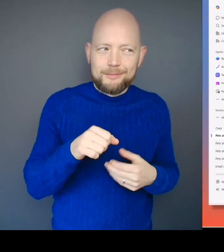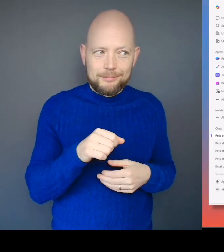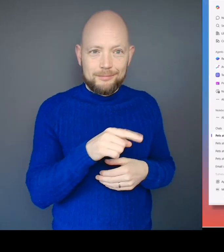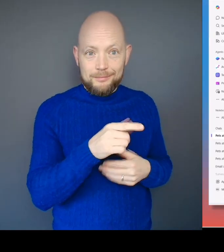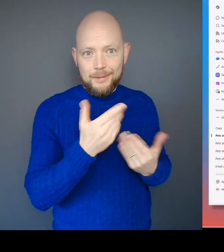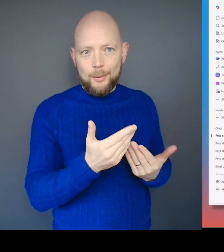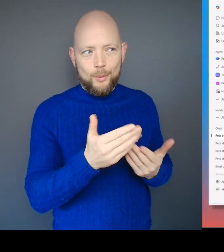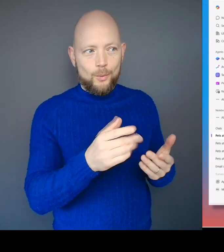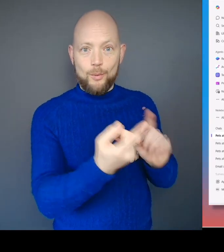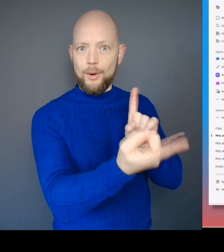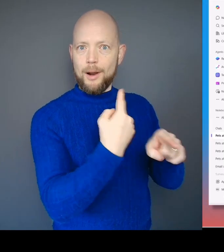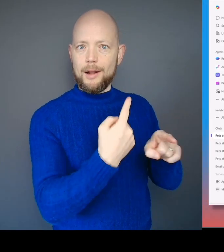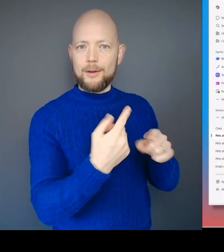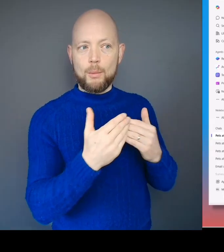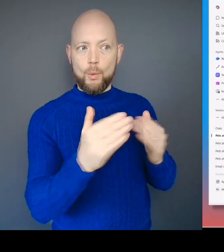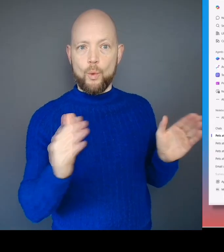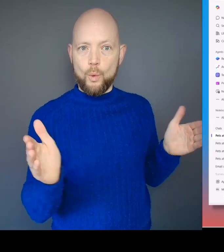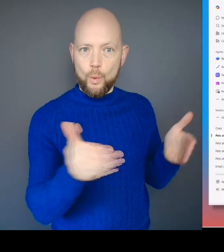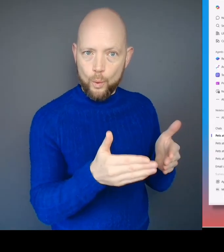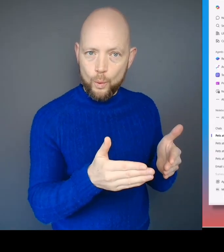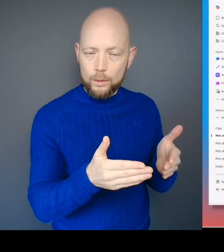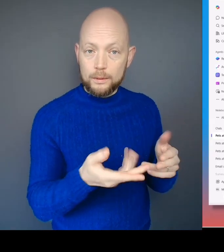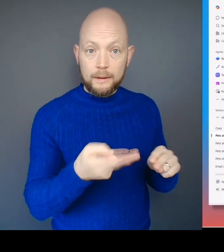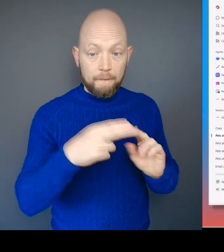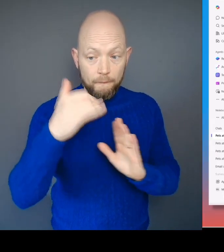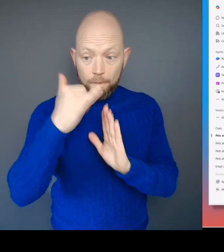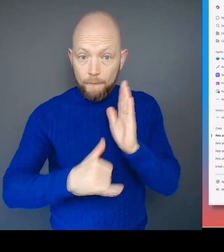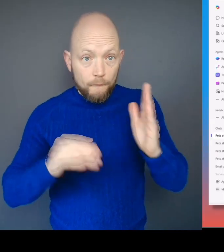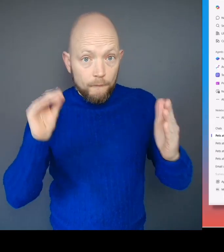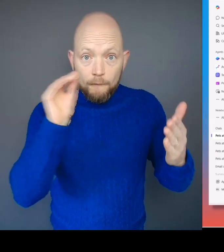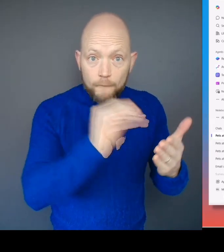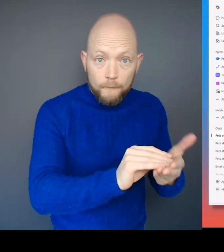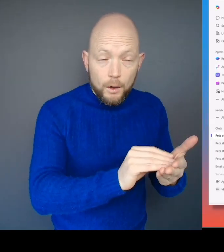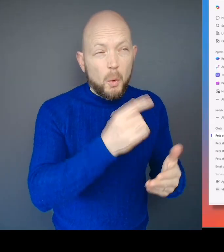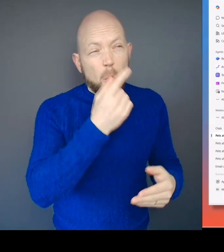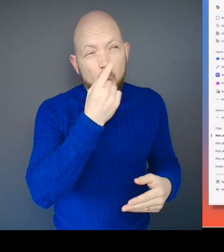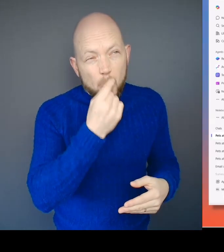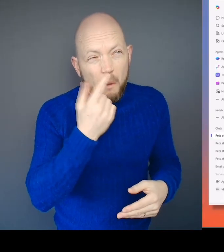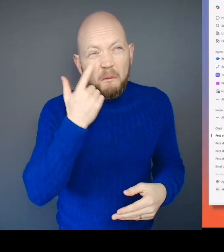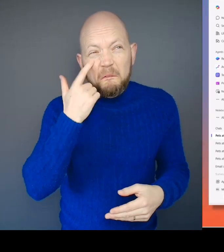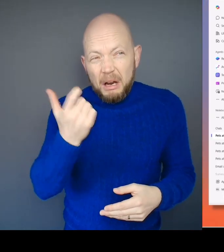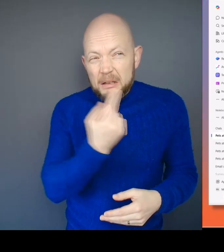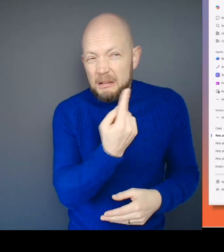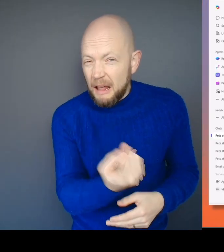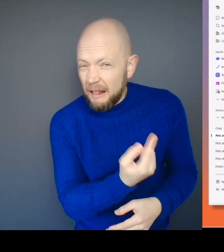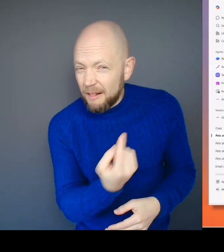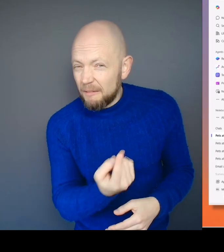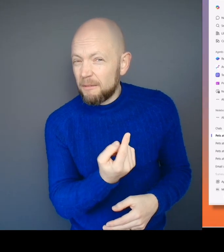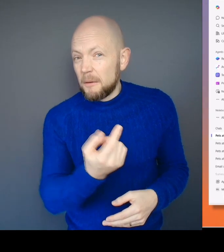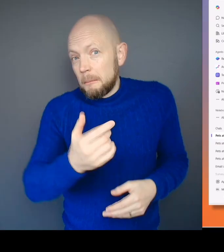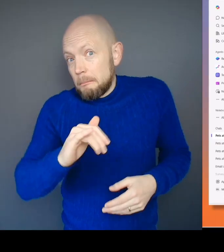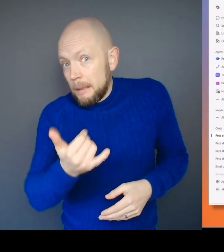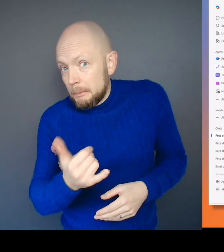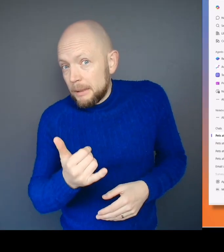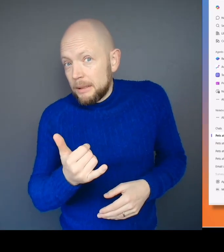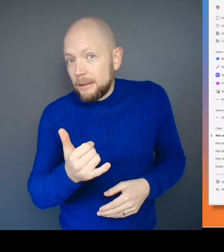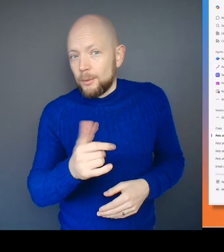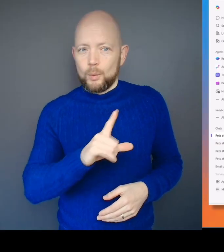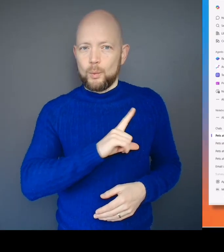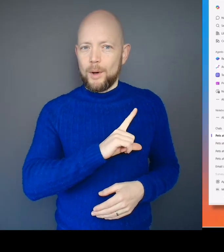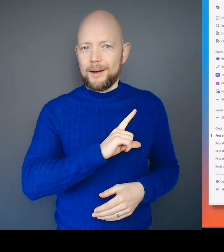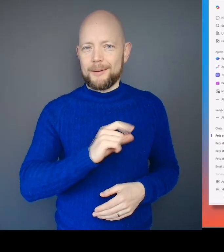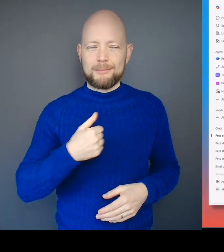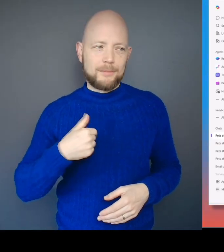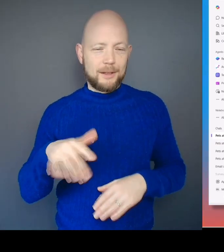and given it a more specific question, it is working with that. If I hadn't put that document in, it might have found it. In my